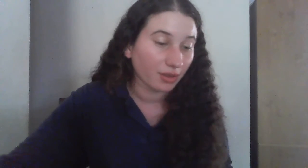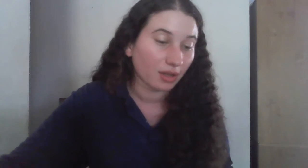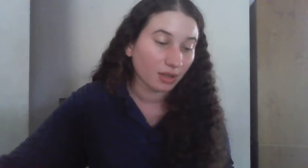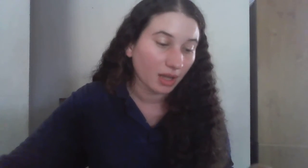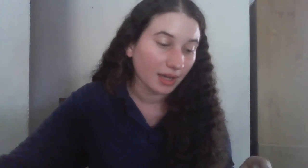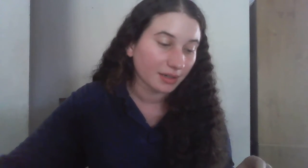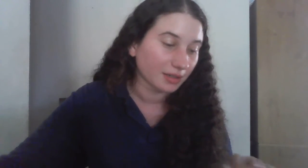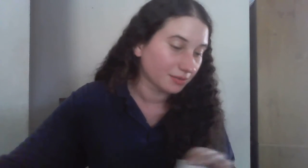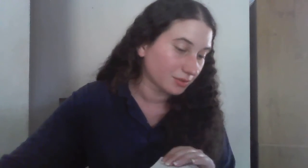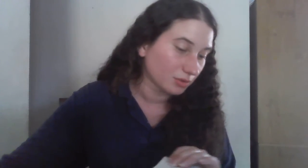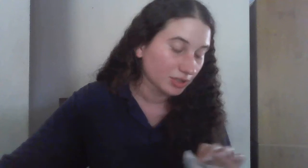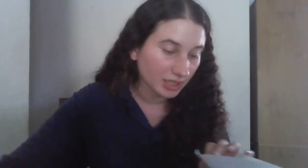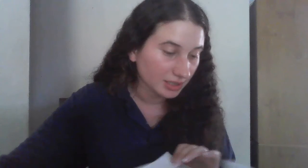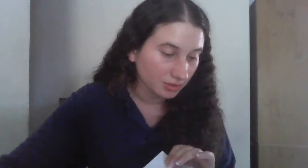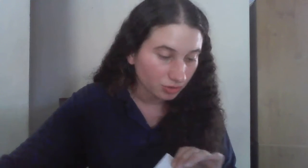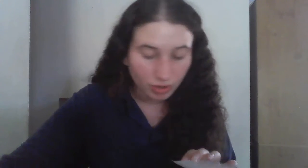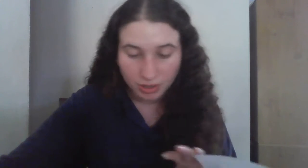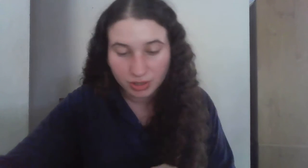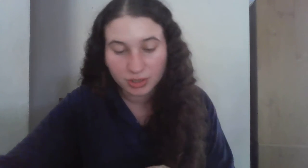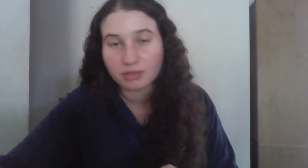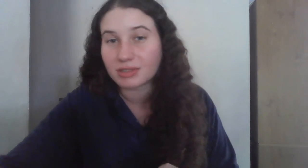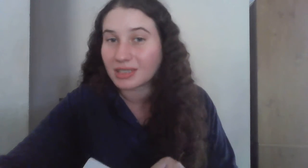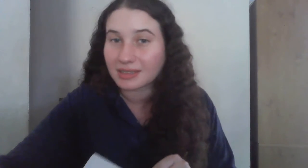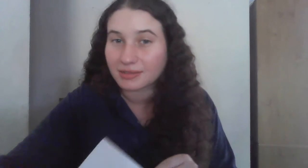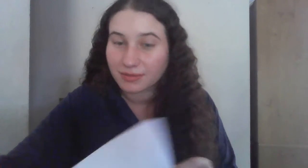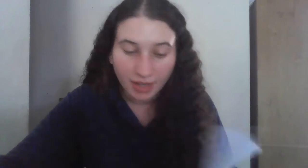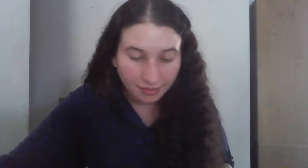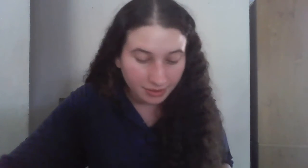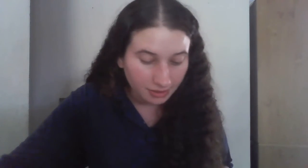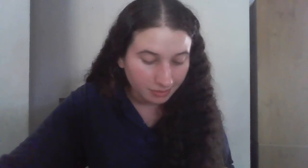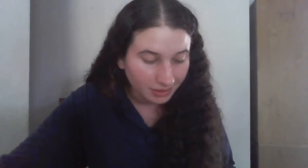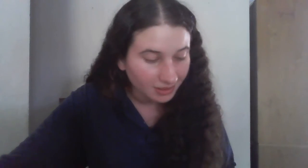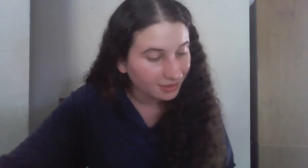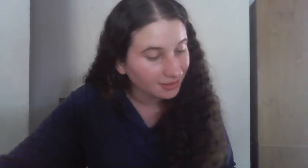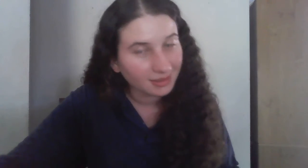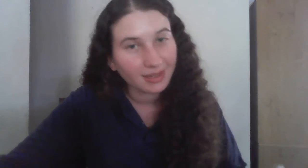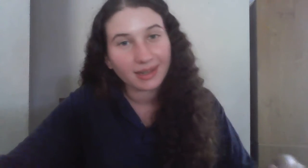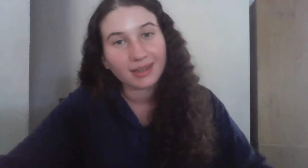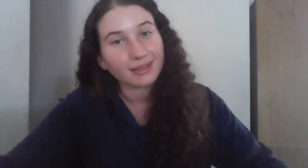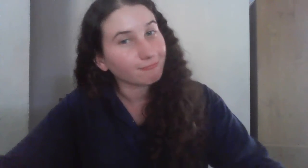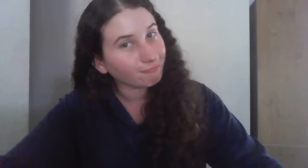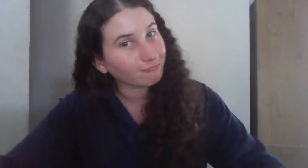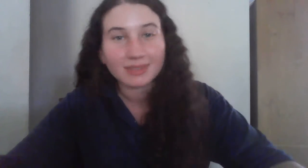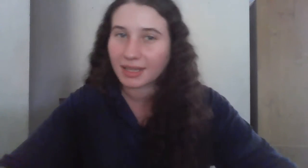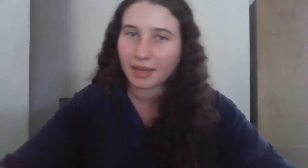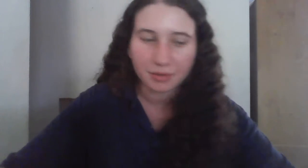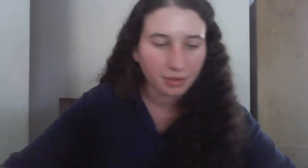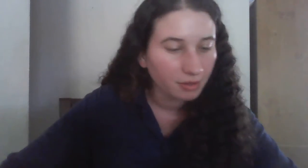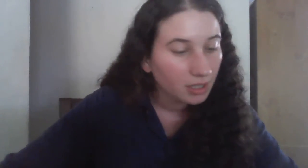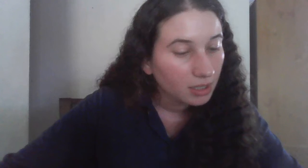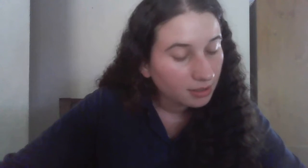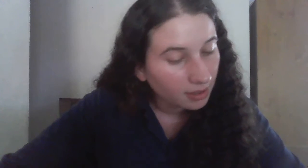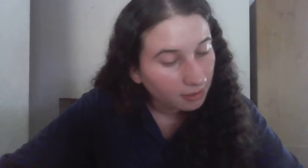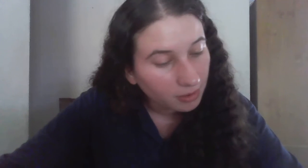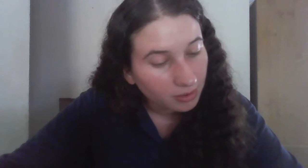a lot of new sentence structure, so is lesson 5 going to be easy? I don't know. Today we're